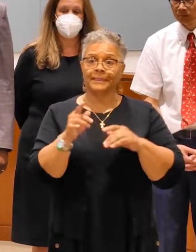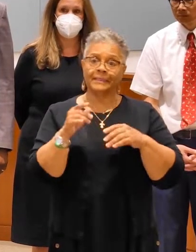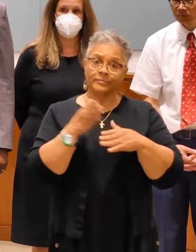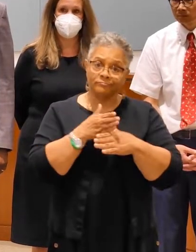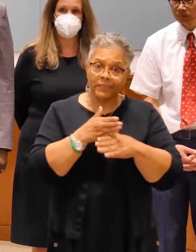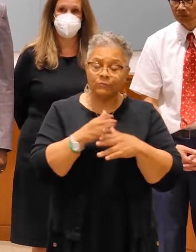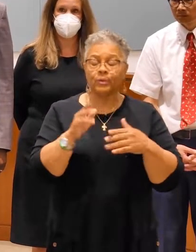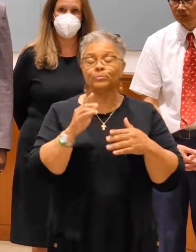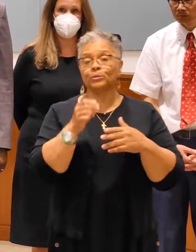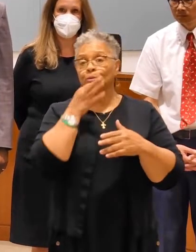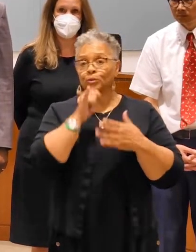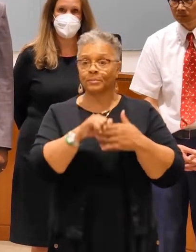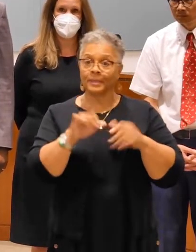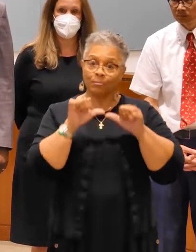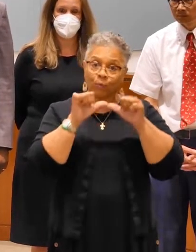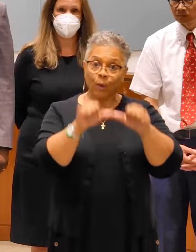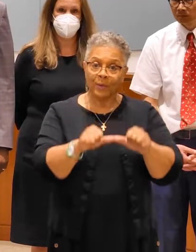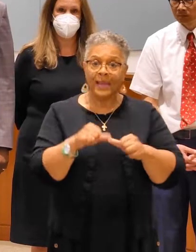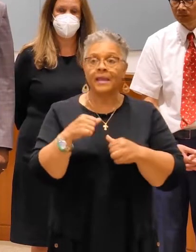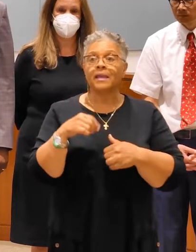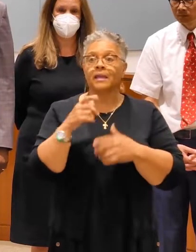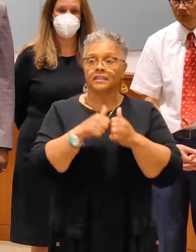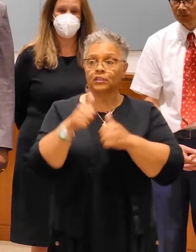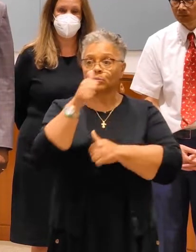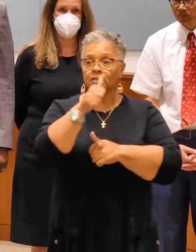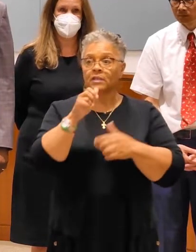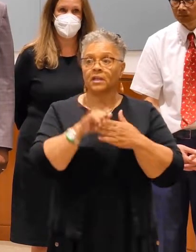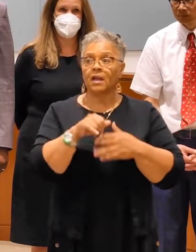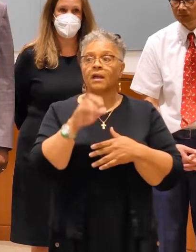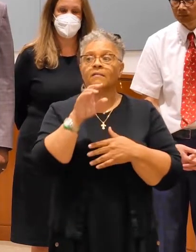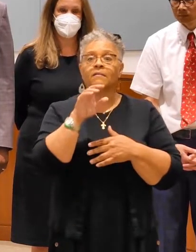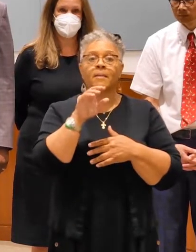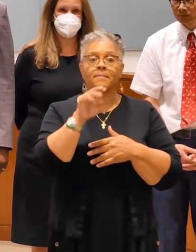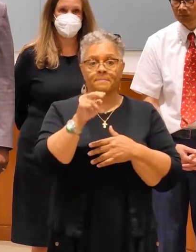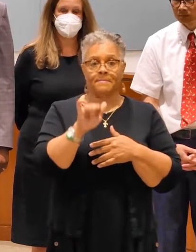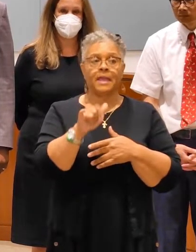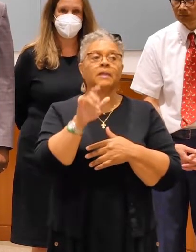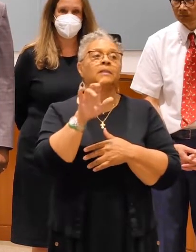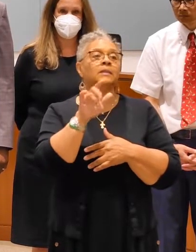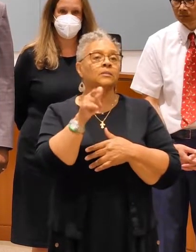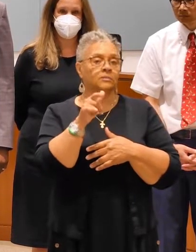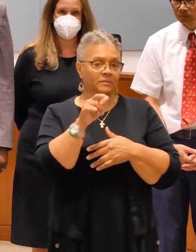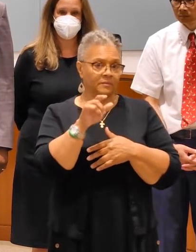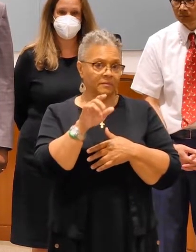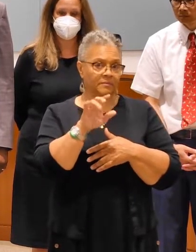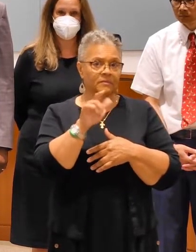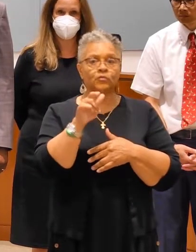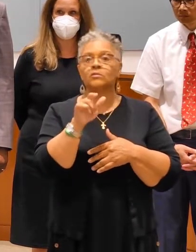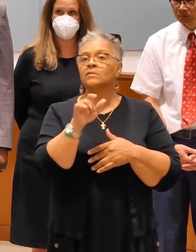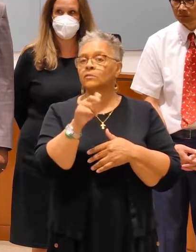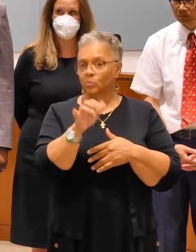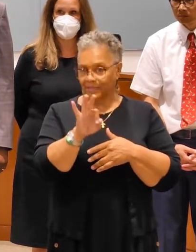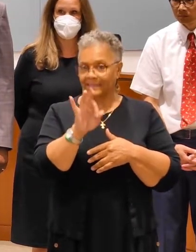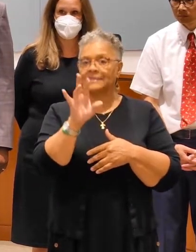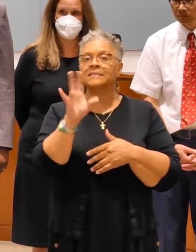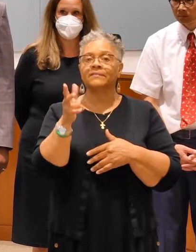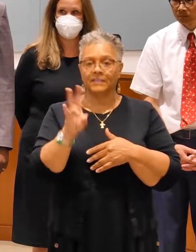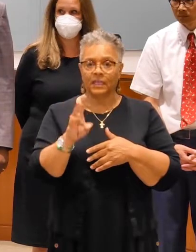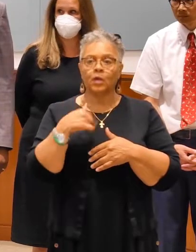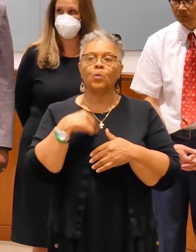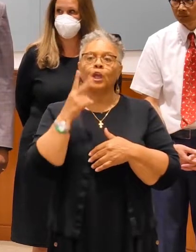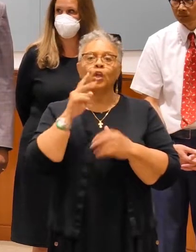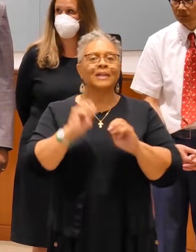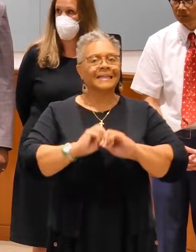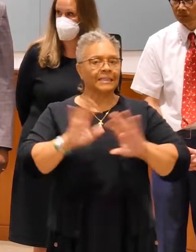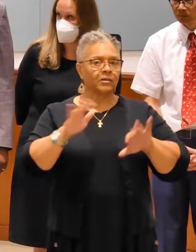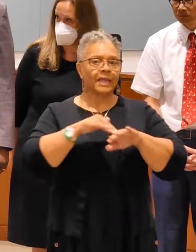the Howard County Public School System on May 2nd, 2017. At that time, we looked very clearly